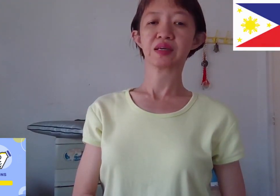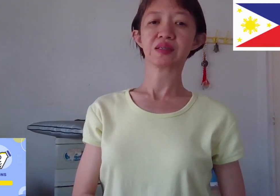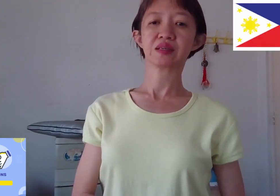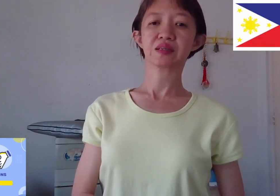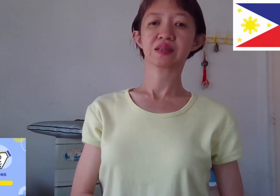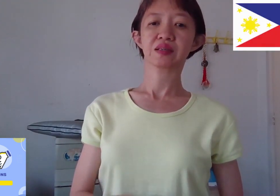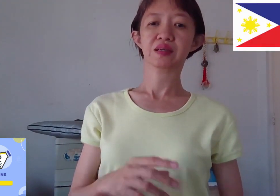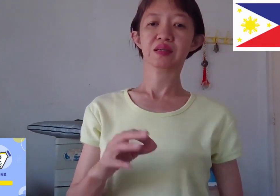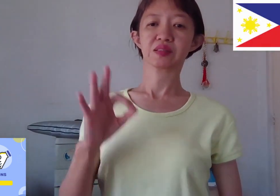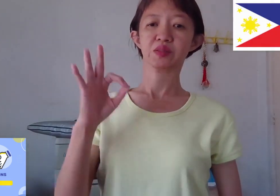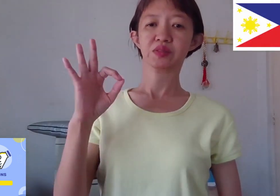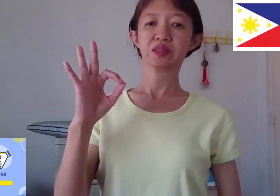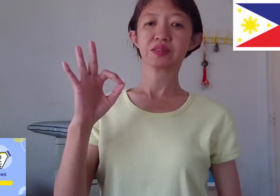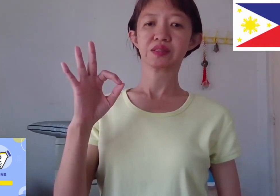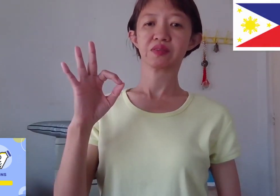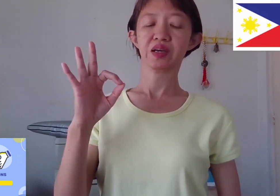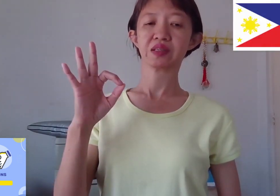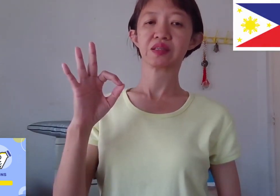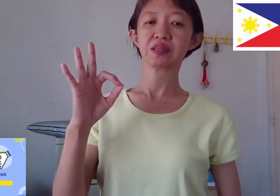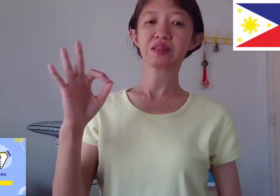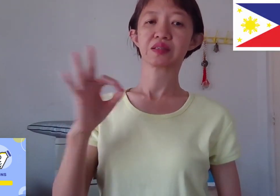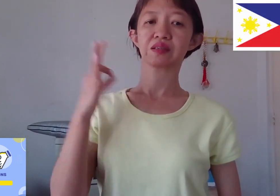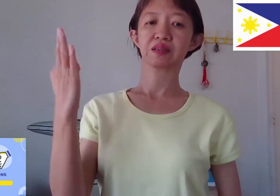Friday, so this is Friday,